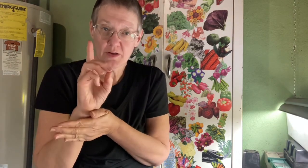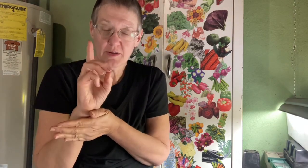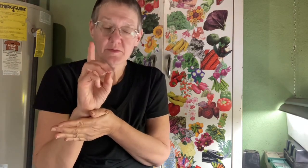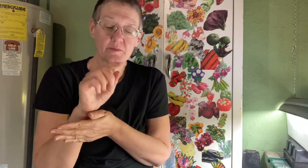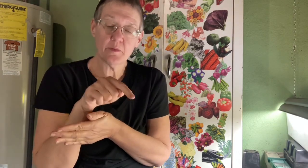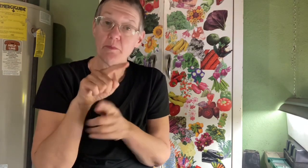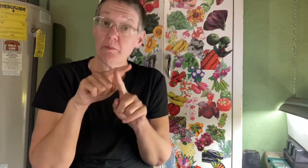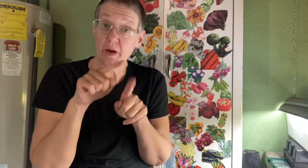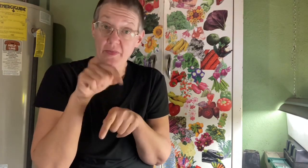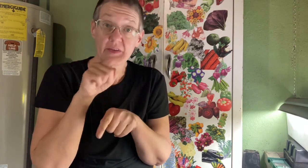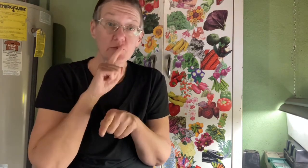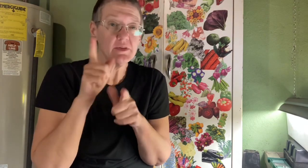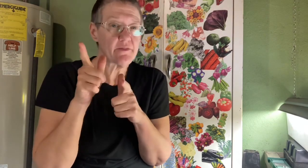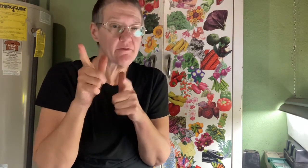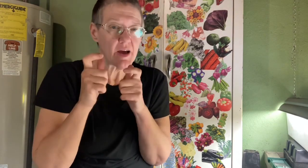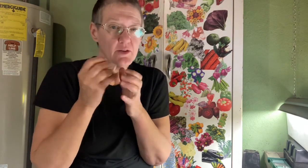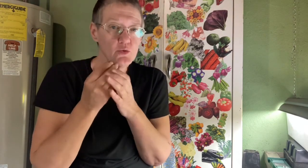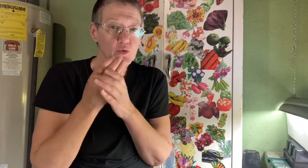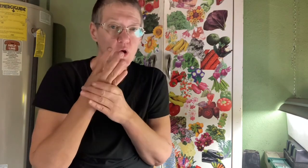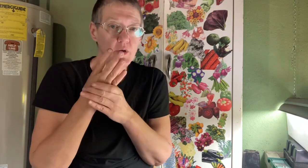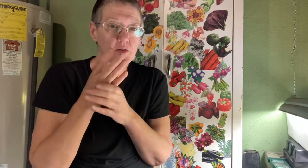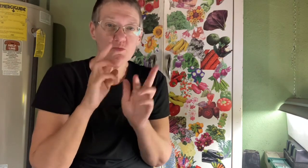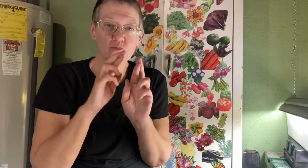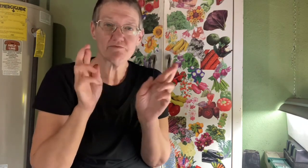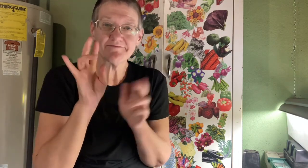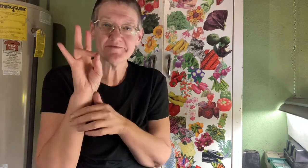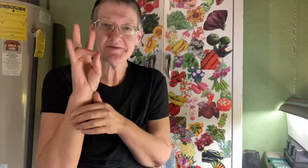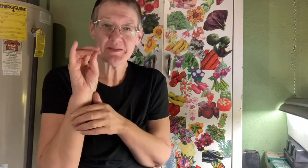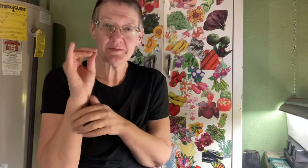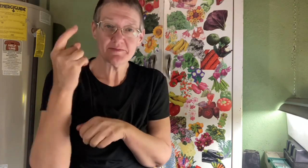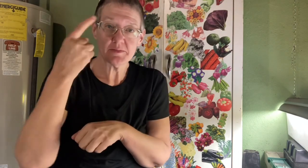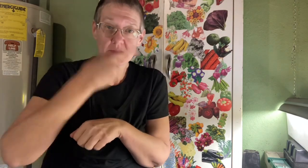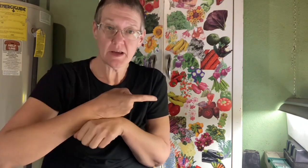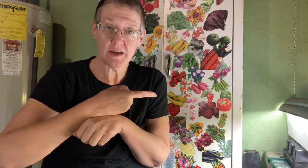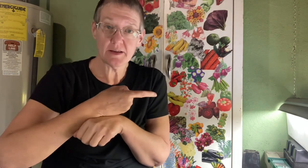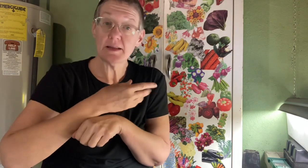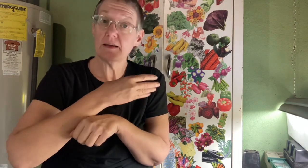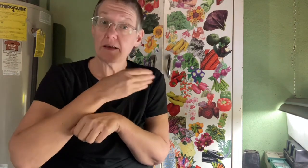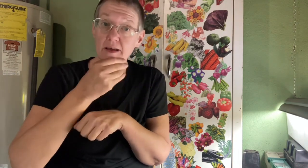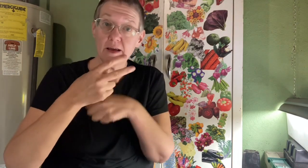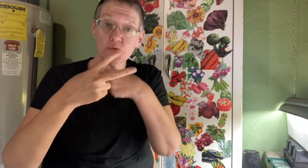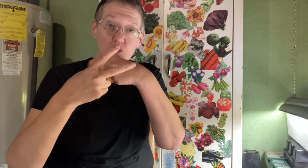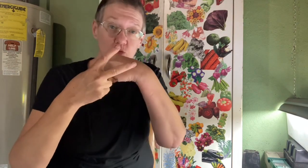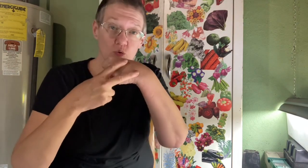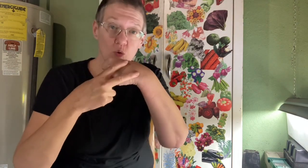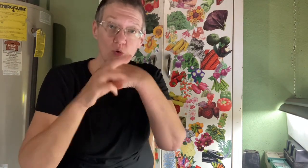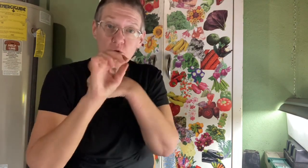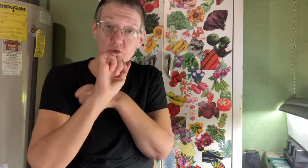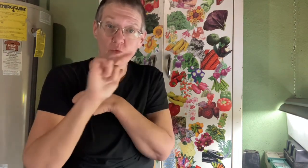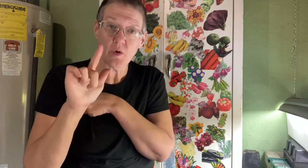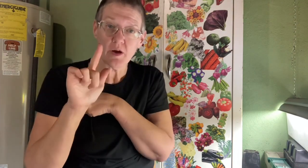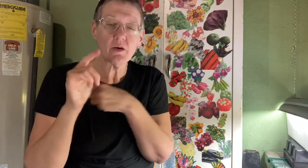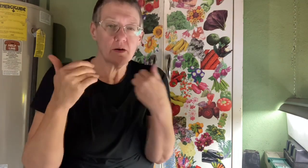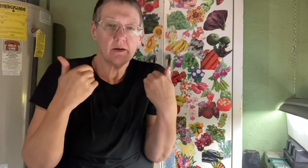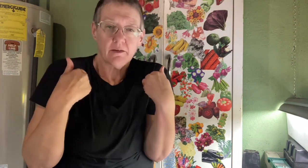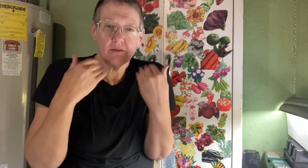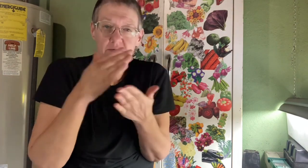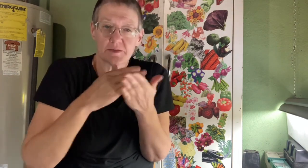And we can grow that here in north central Maryland. But this is a fast growing 70-day onion. and it stores